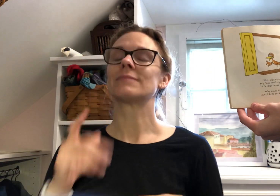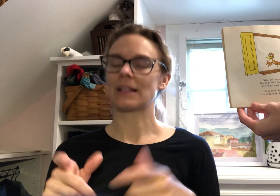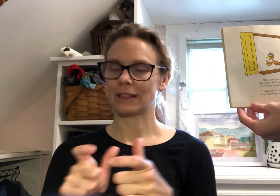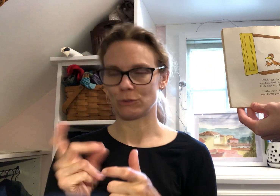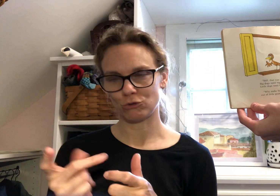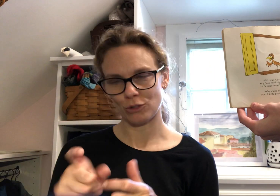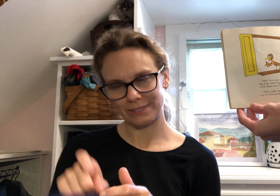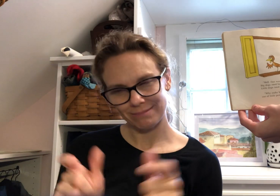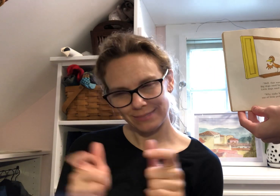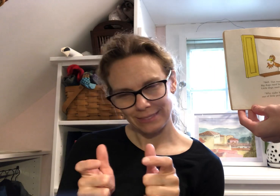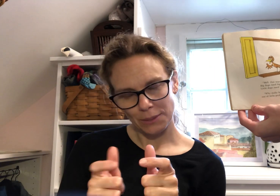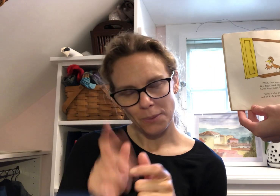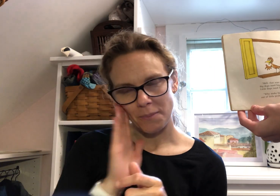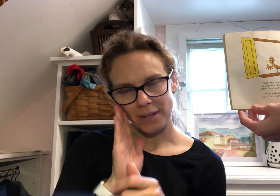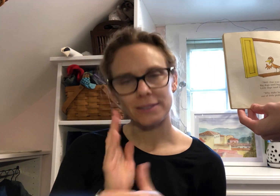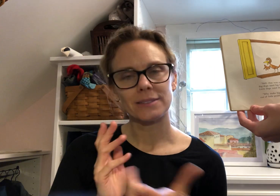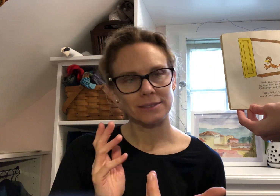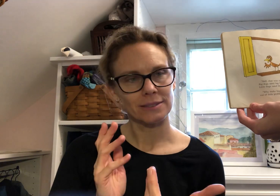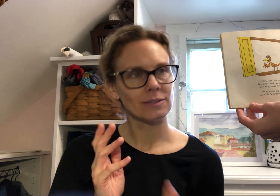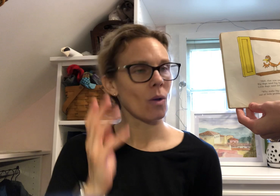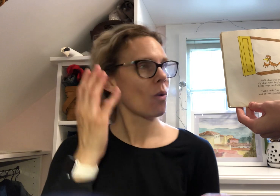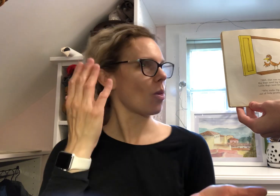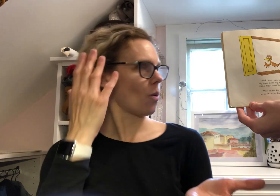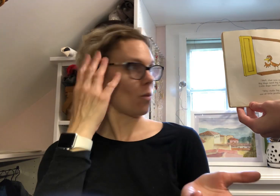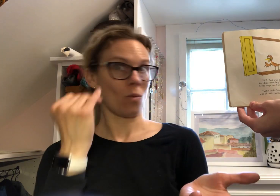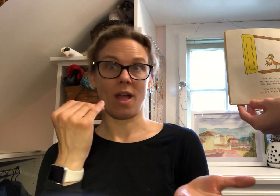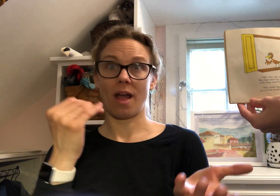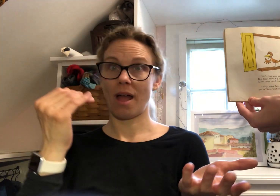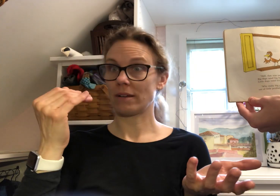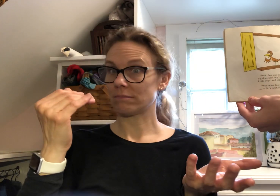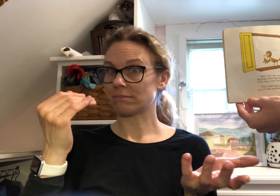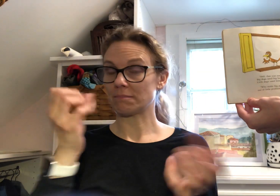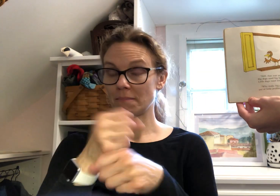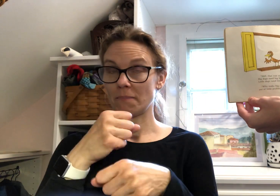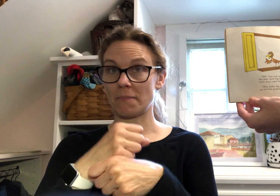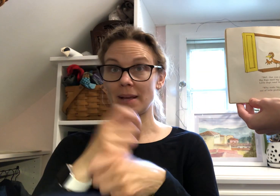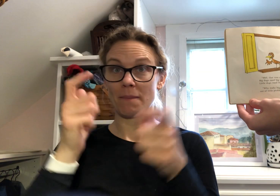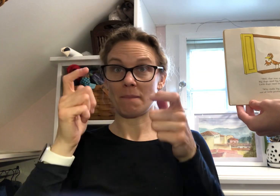and Fred jumped into the big bed downstairs.